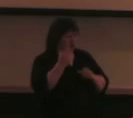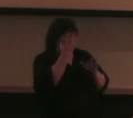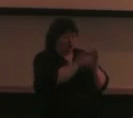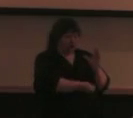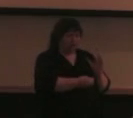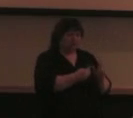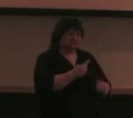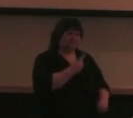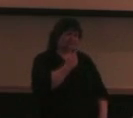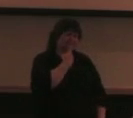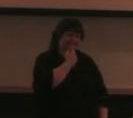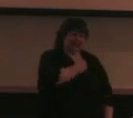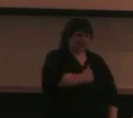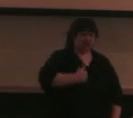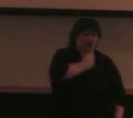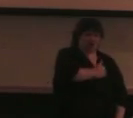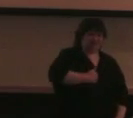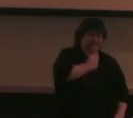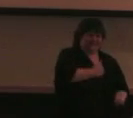there is say sorry skills.